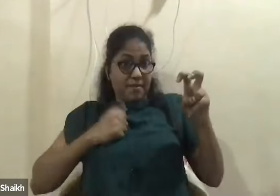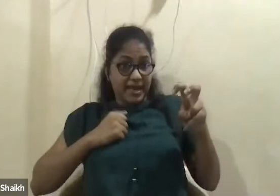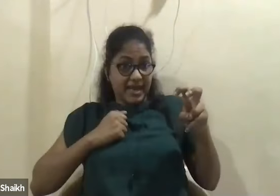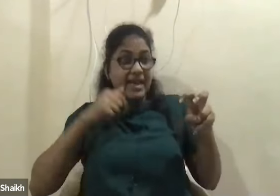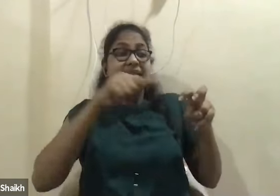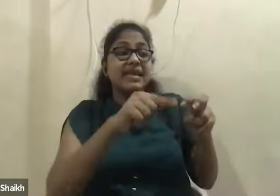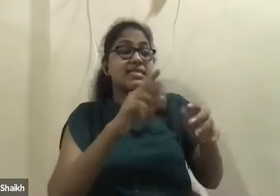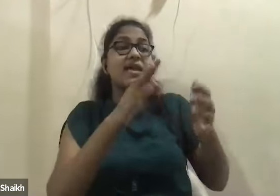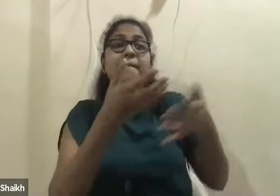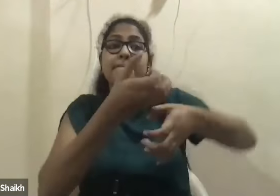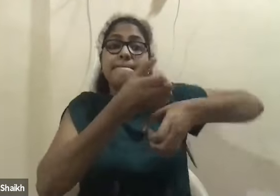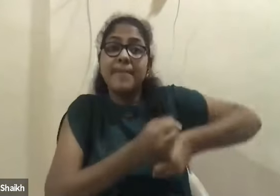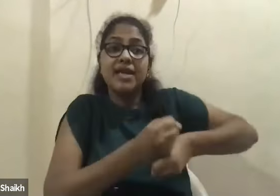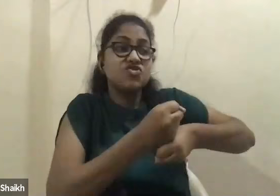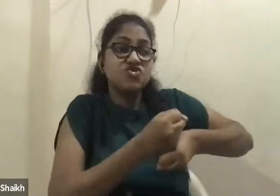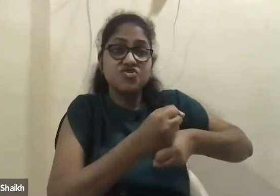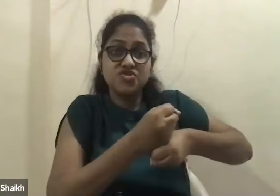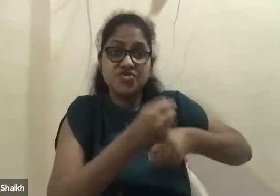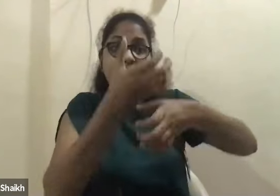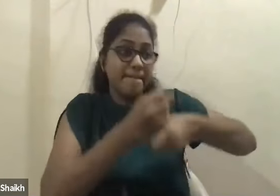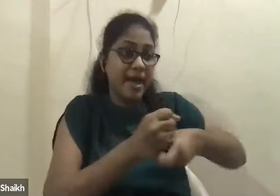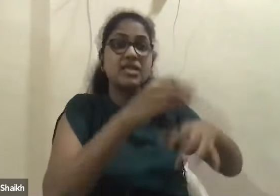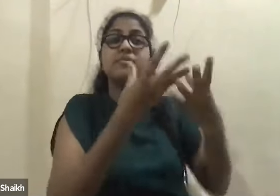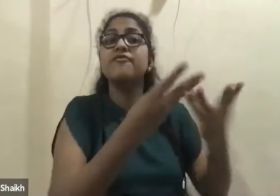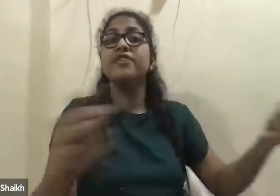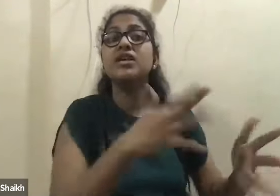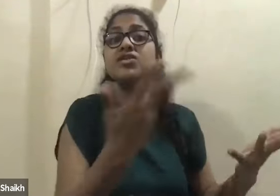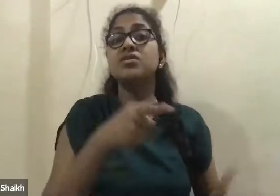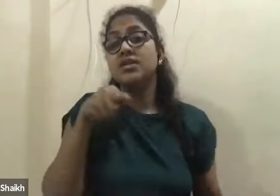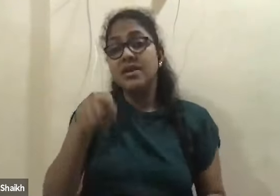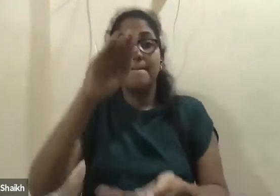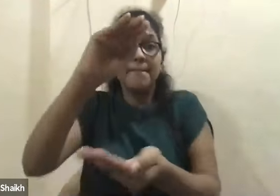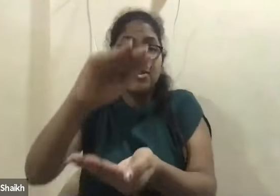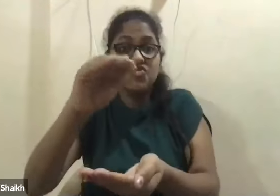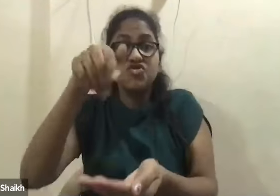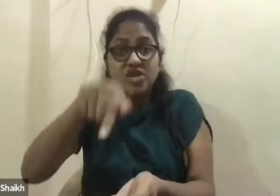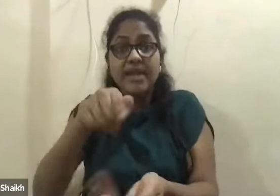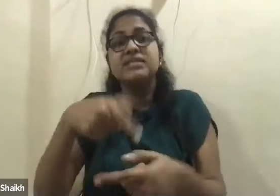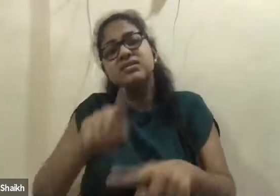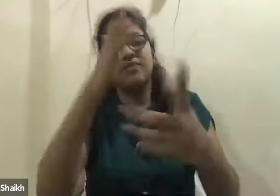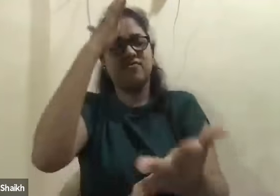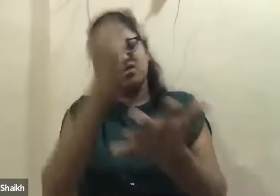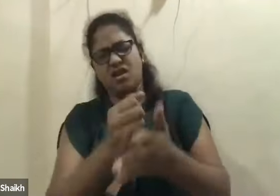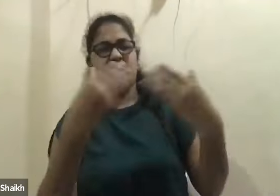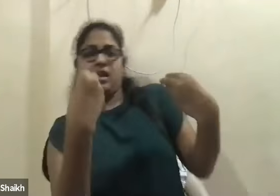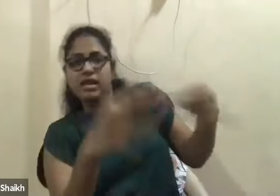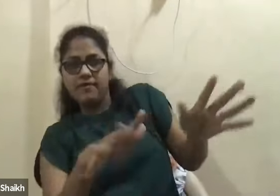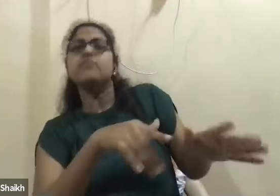trust is when the beneficiary ceases to live. That is when this indenture will be